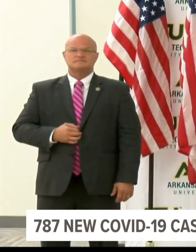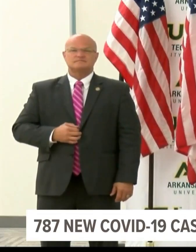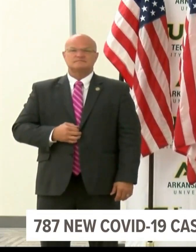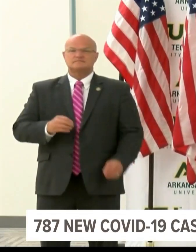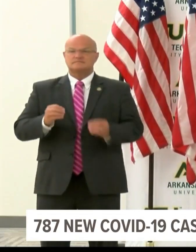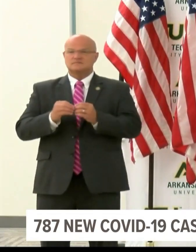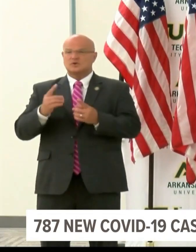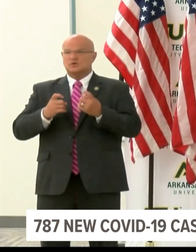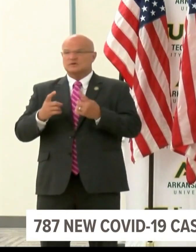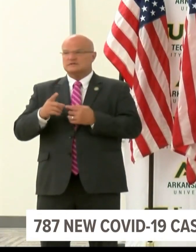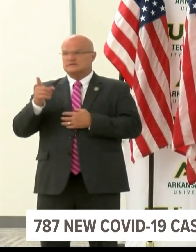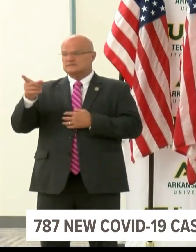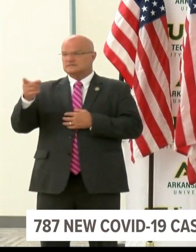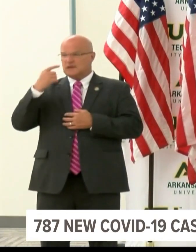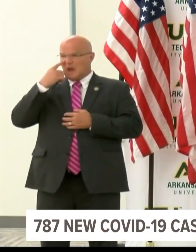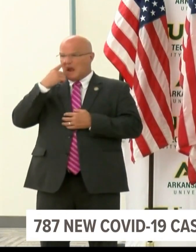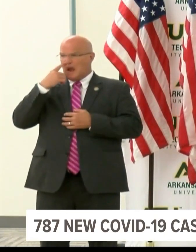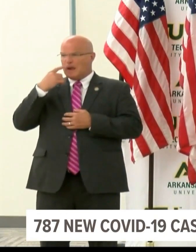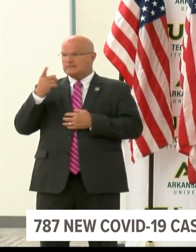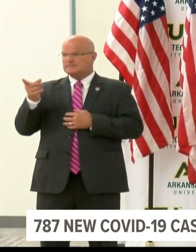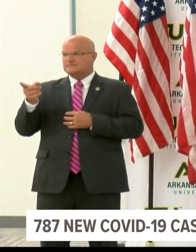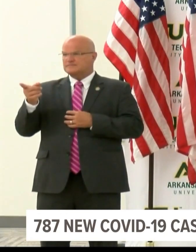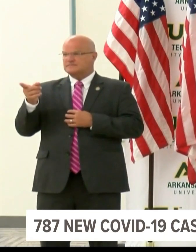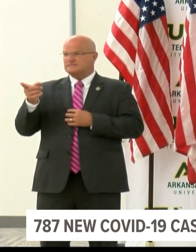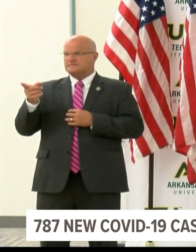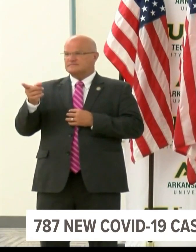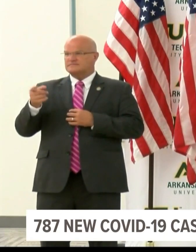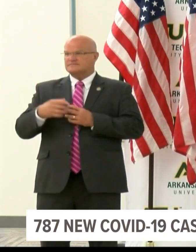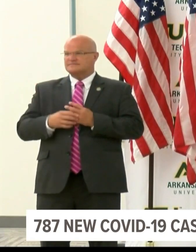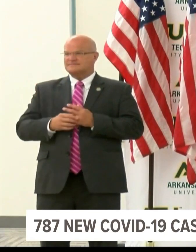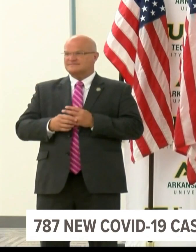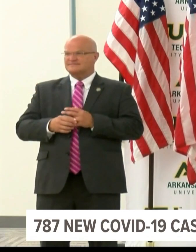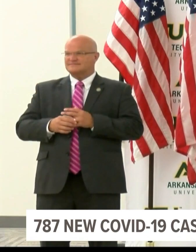Any other question? We have one here. Yes.